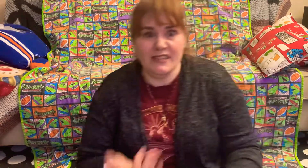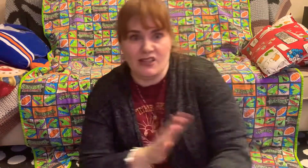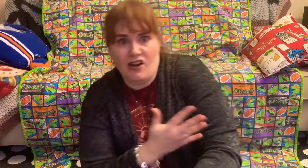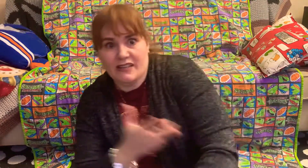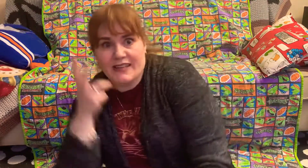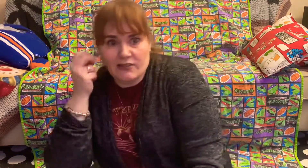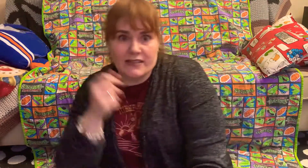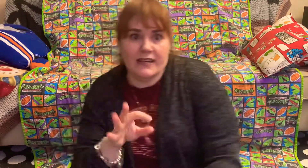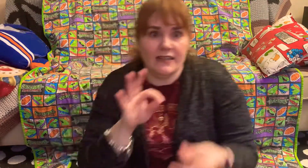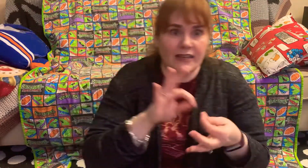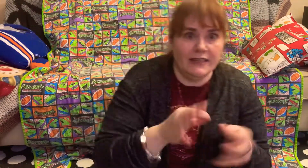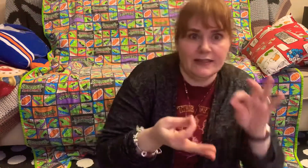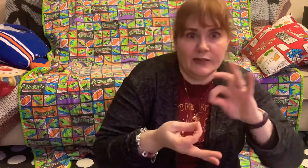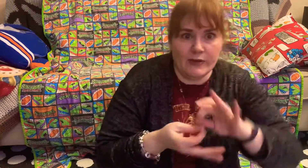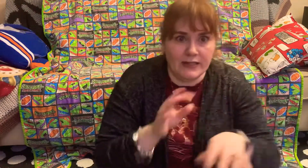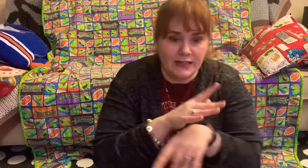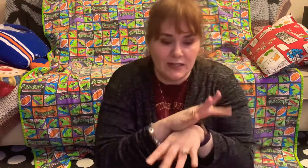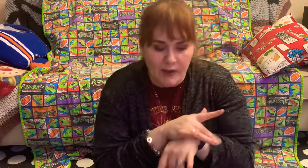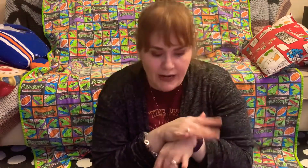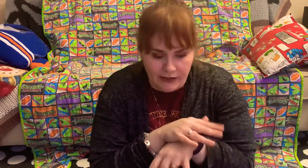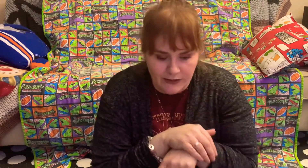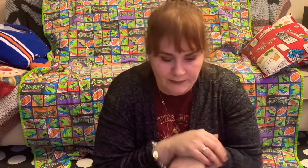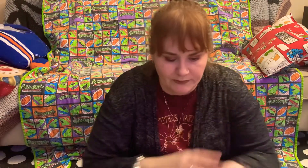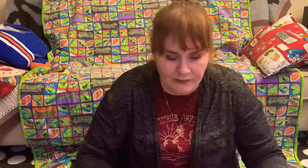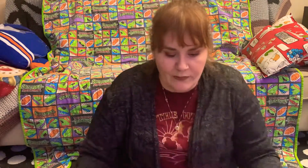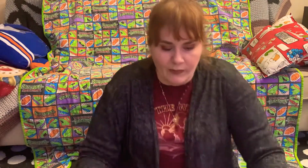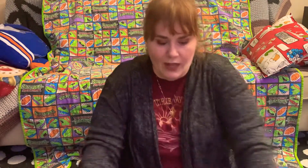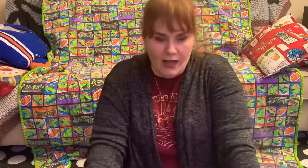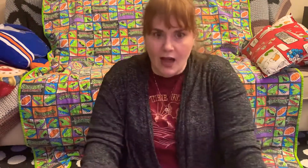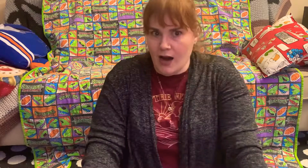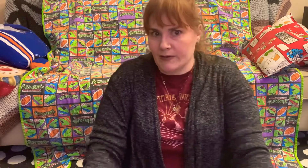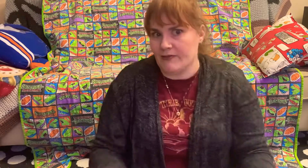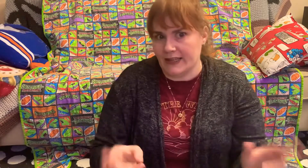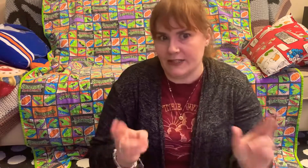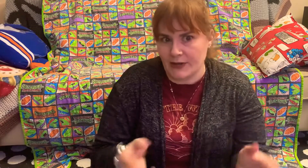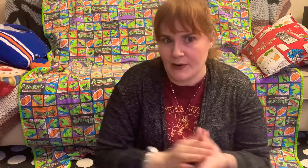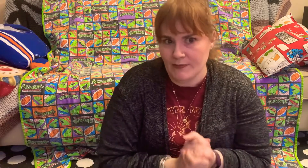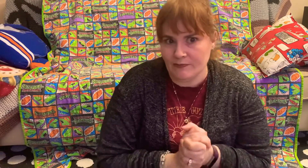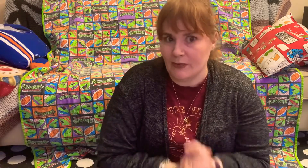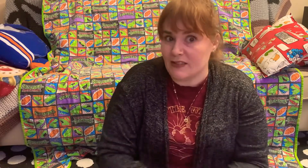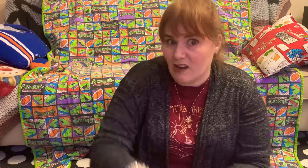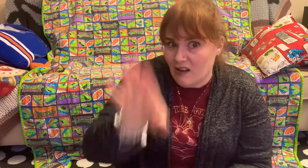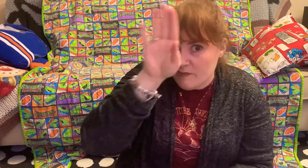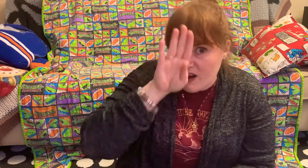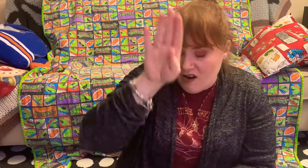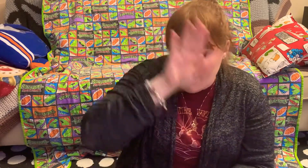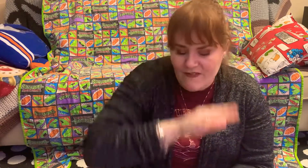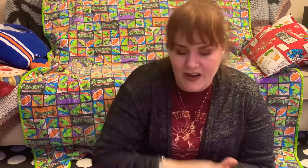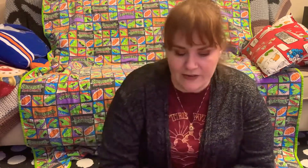song sounds like the Incy Wincy Spider. Are we ready to go? But it's all about our